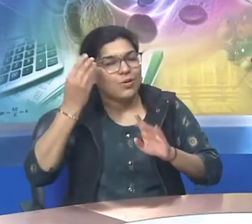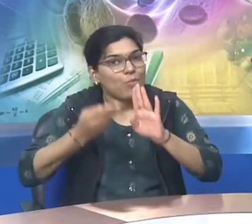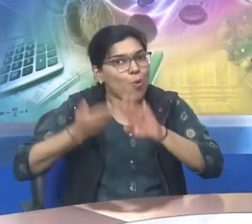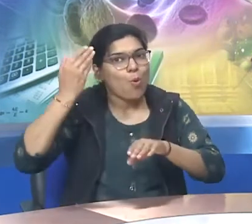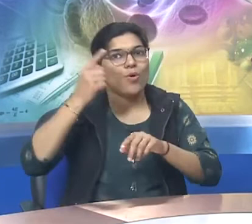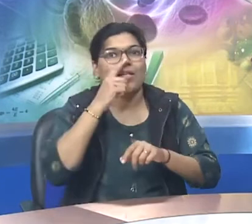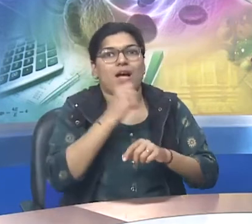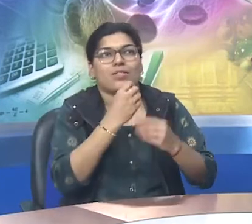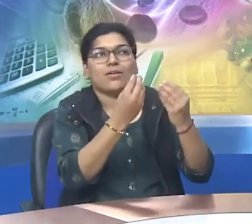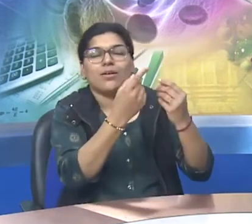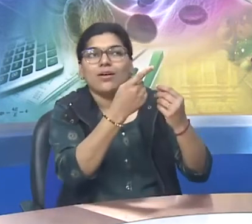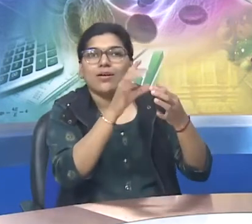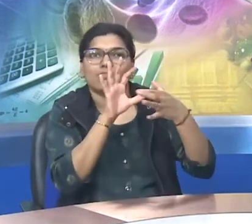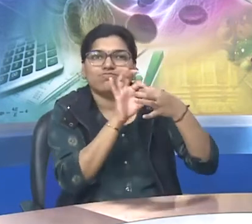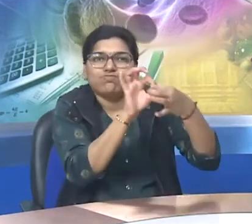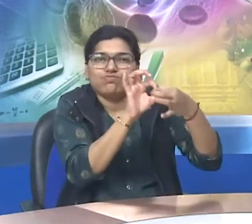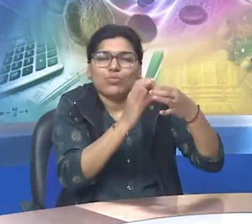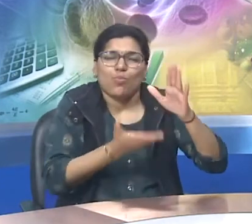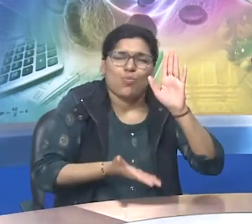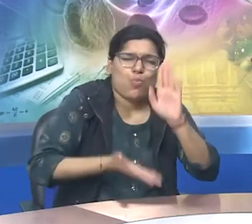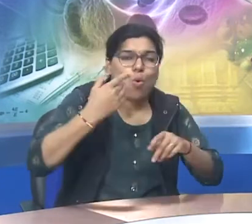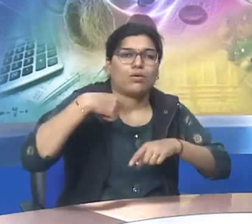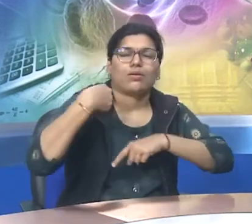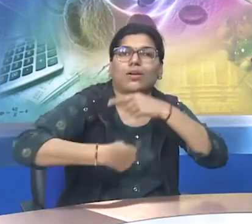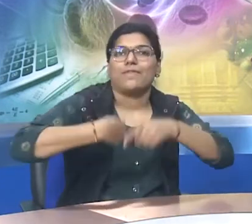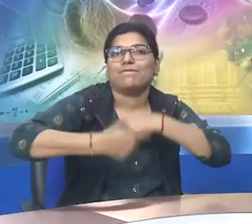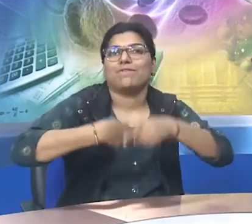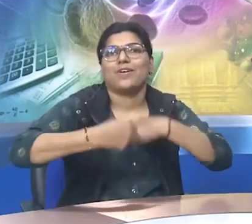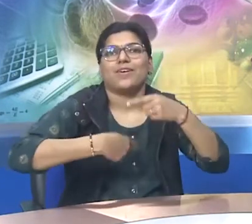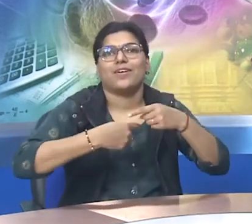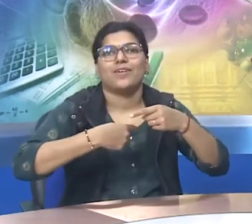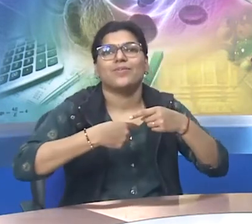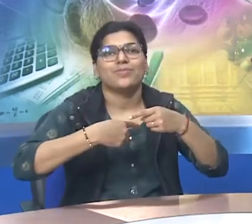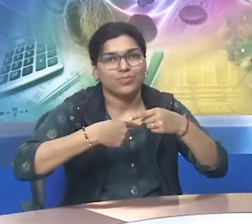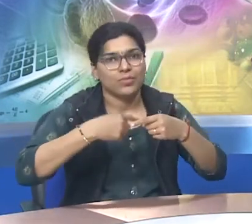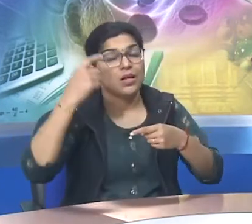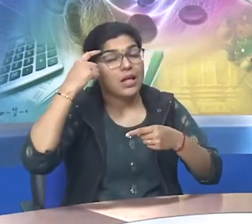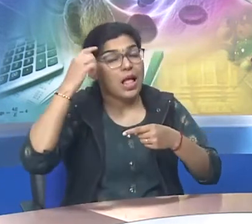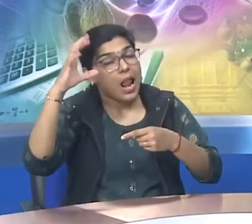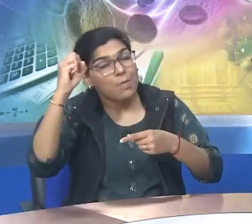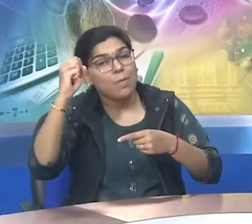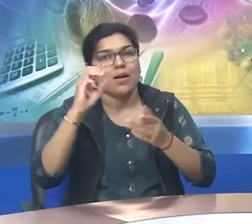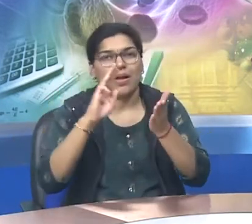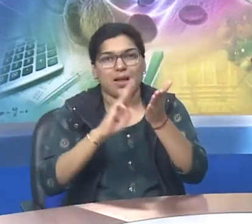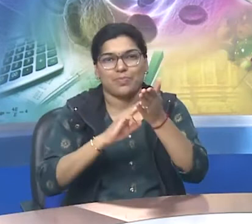her in her mind. So she wants to be with her grandmother